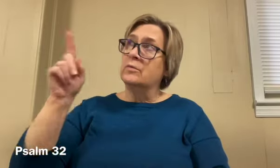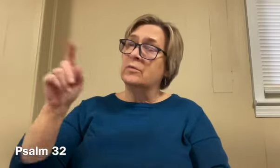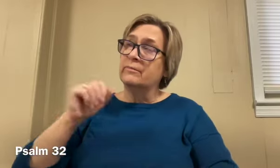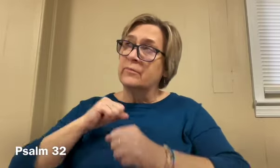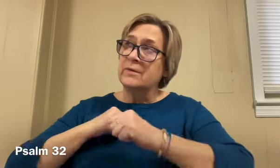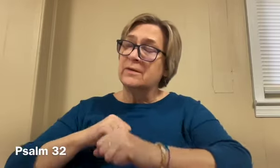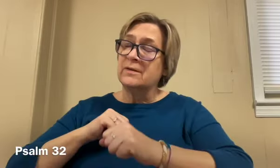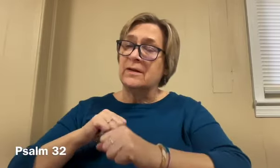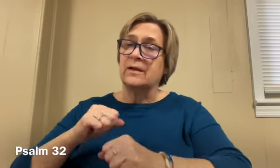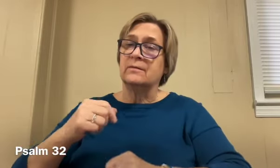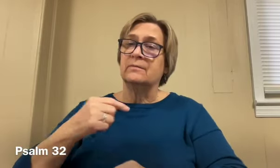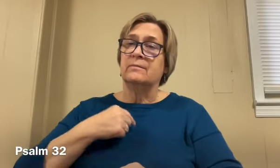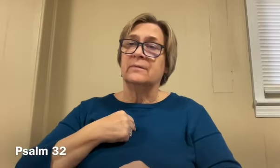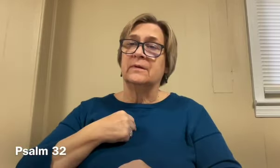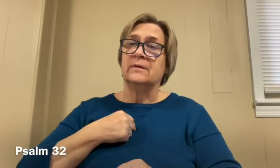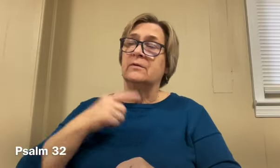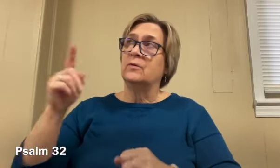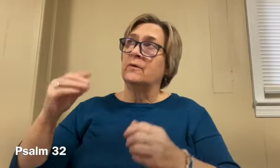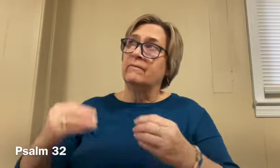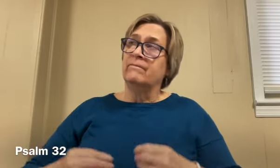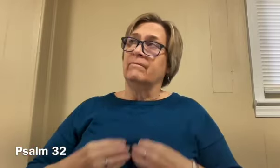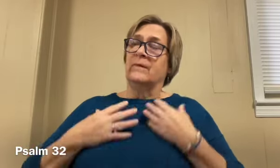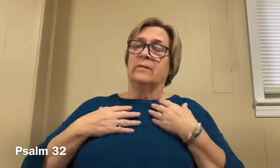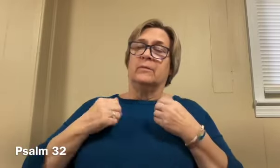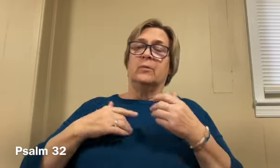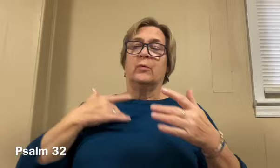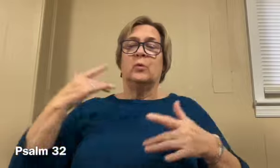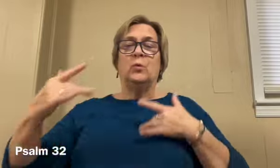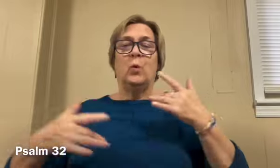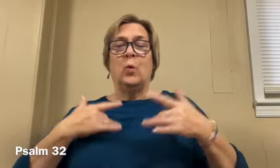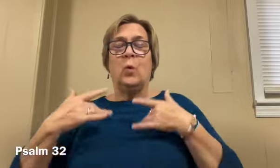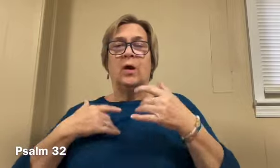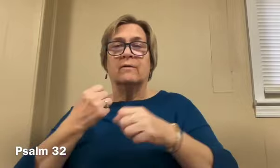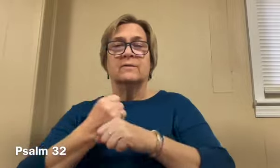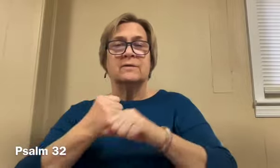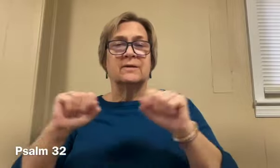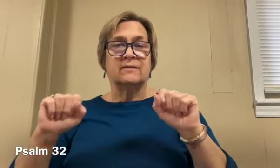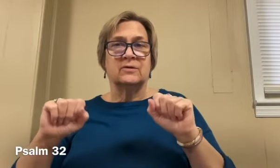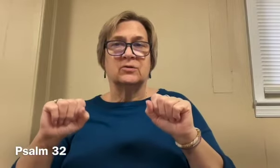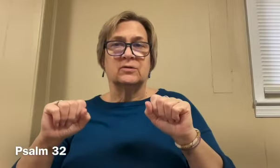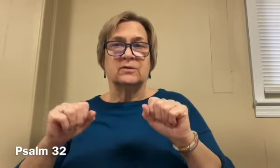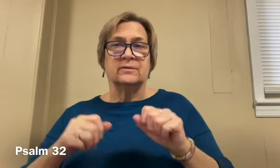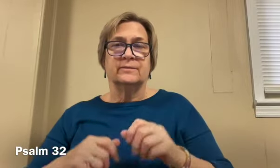I turn to you, Lord, in time of trouble, and you fill me with the joy of salvation.